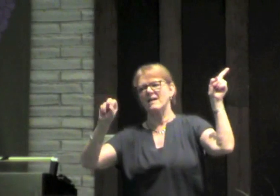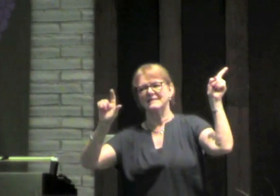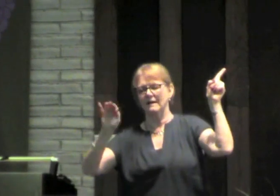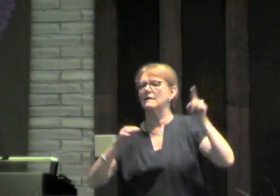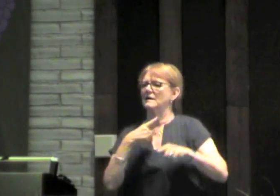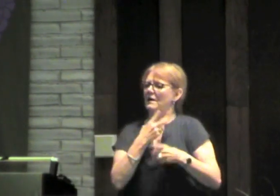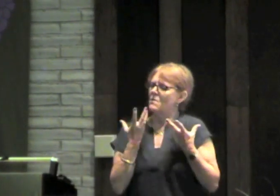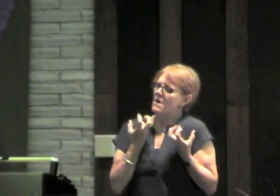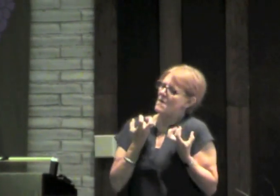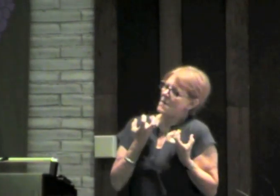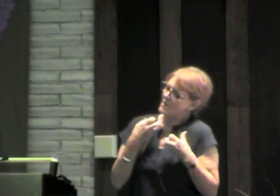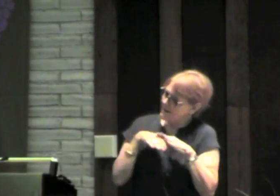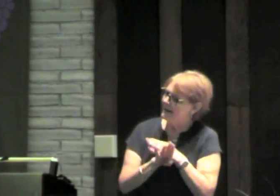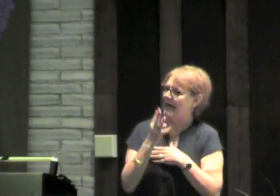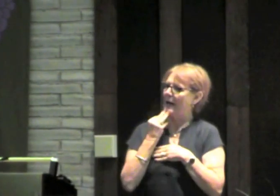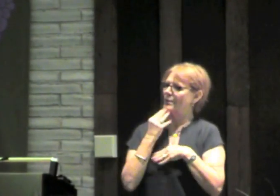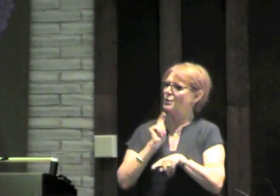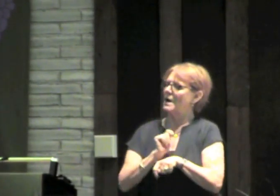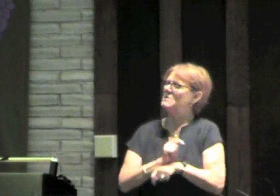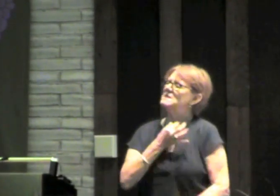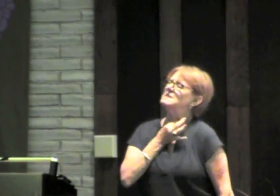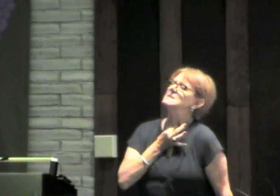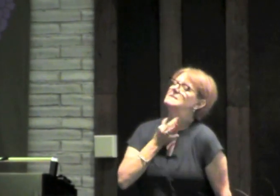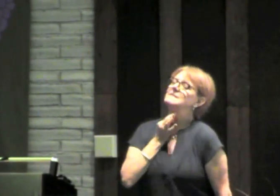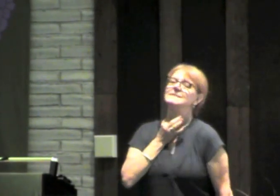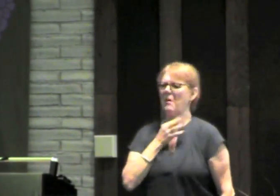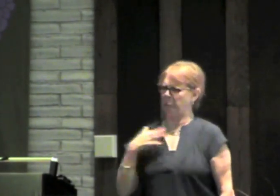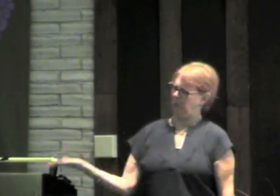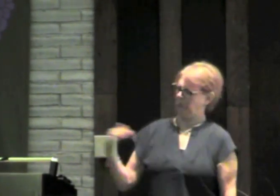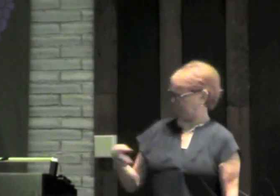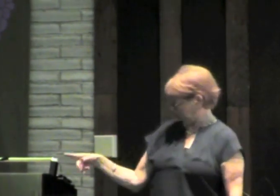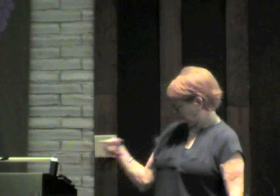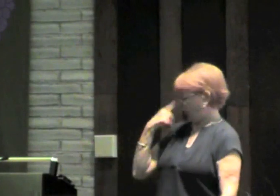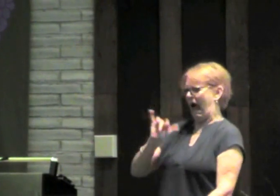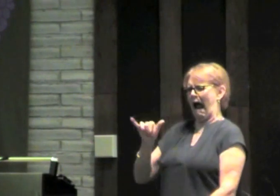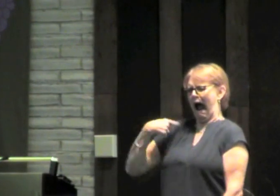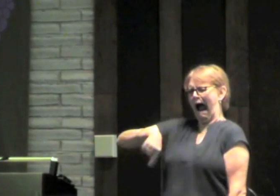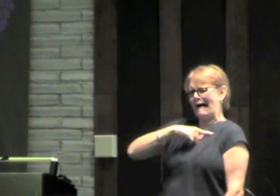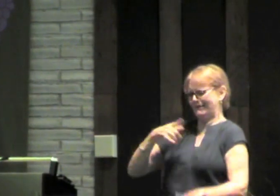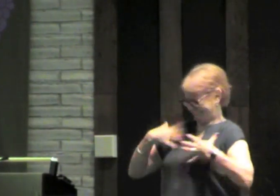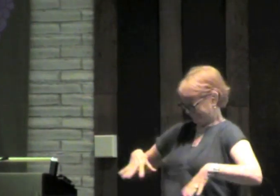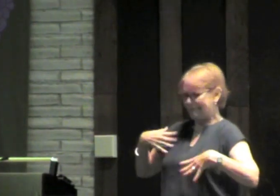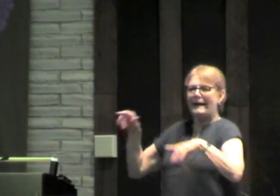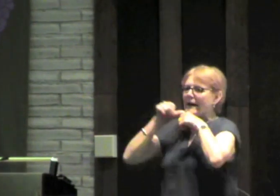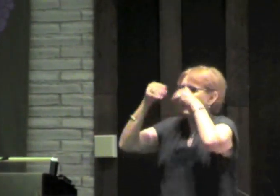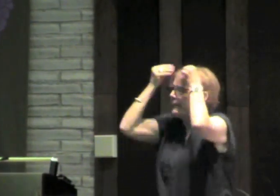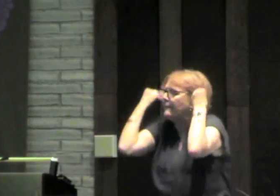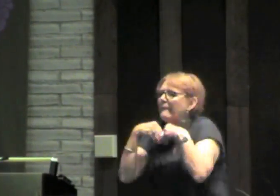gal. She was Muslim. And she wanted to go into the Jewish temple because she was so curious about it. She'd